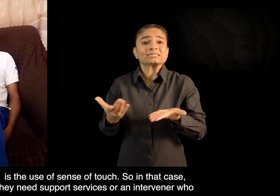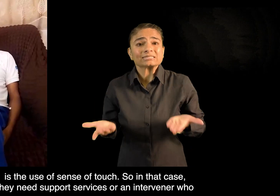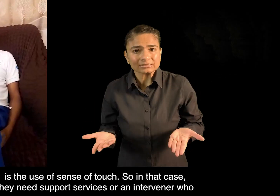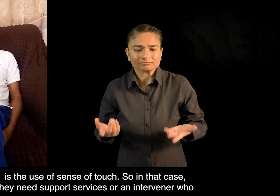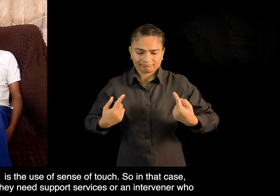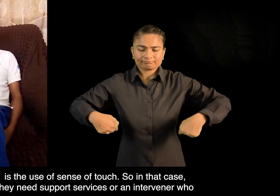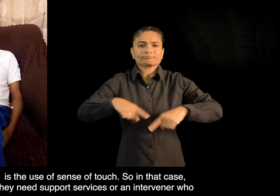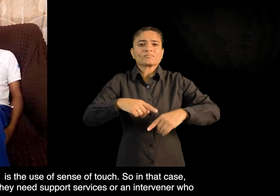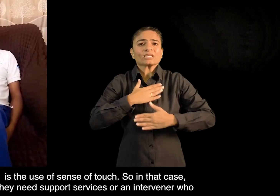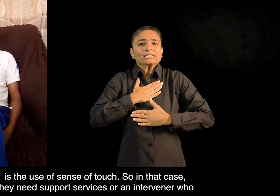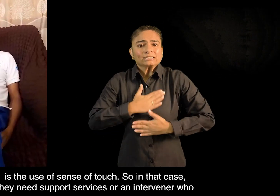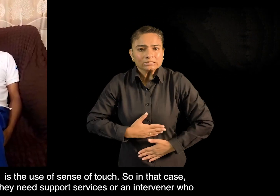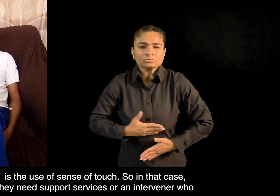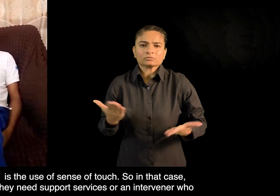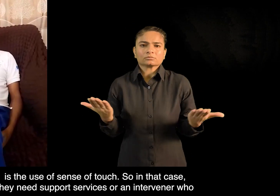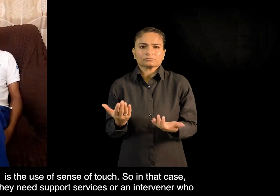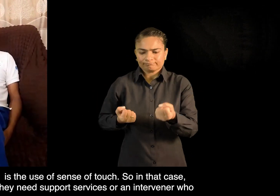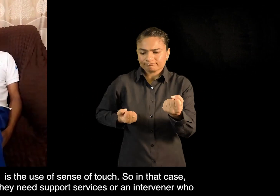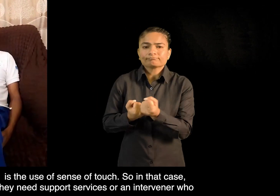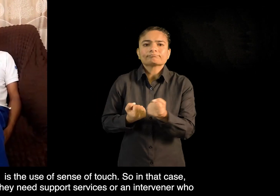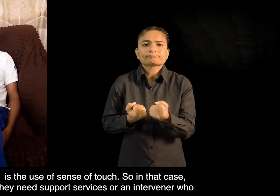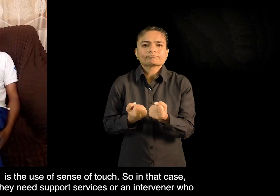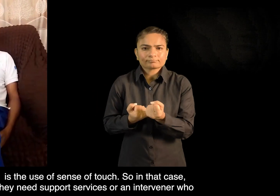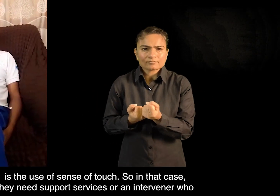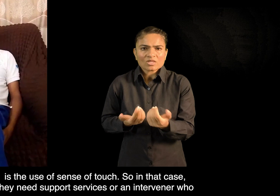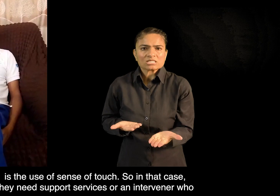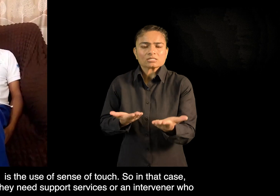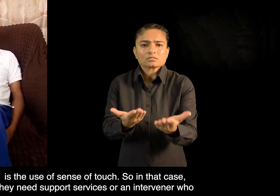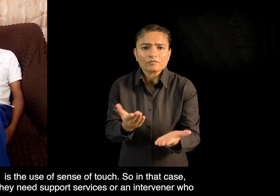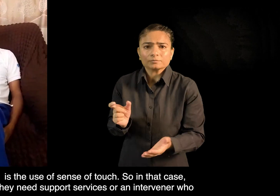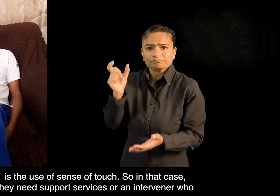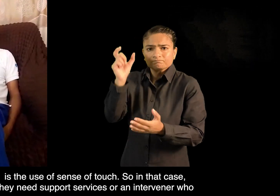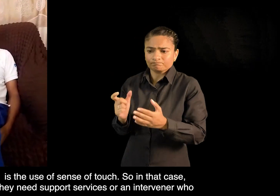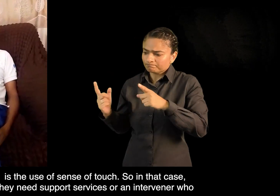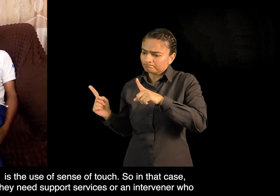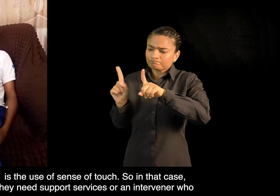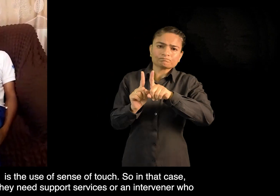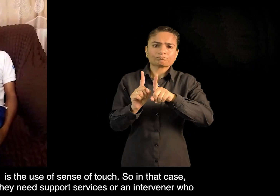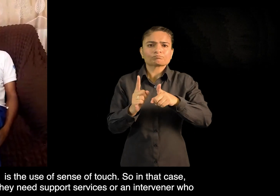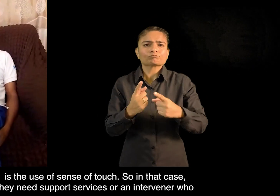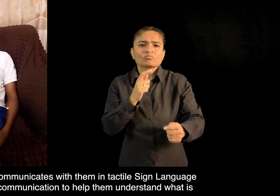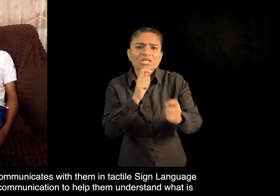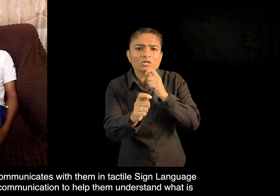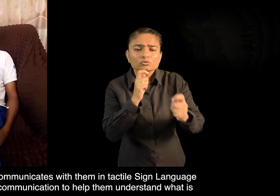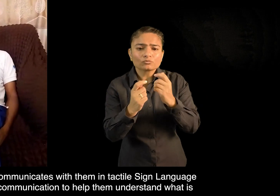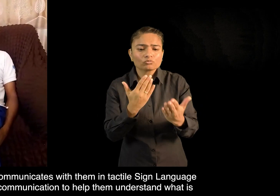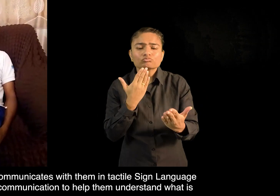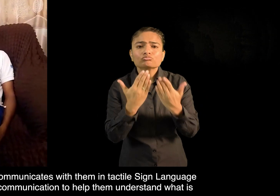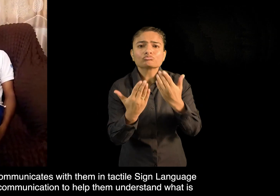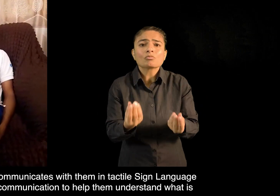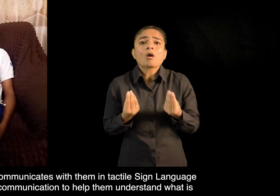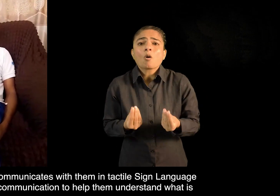case, they need support services or an intervener who